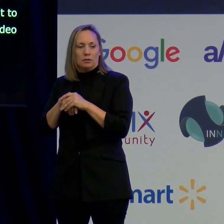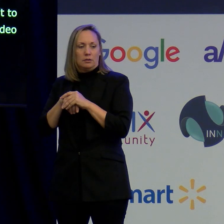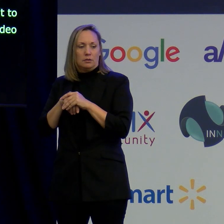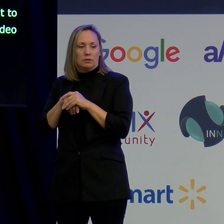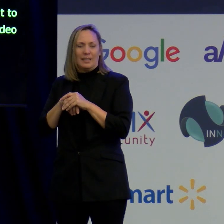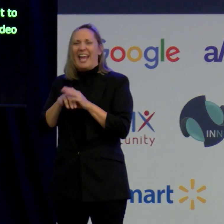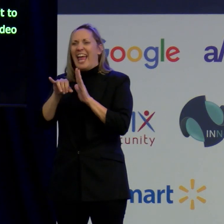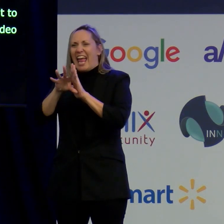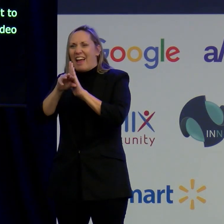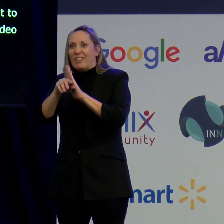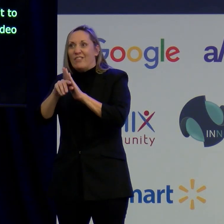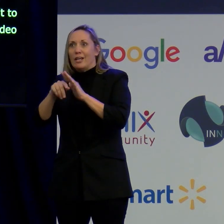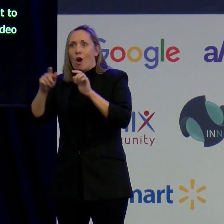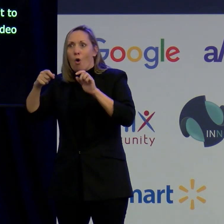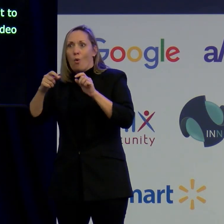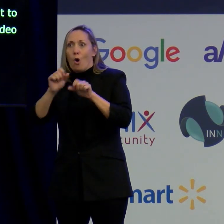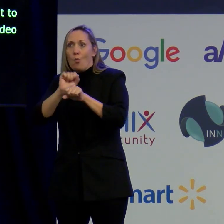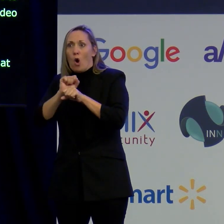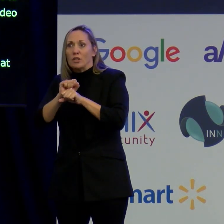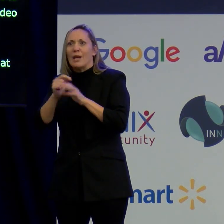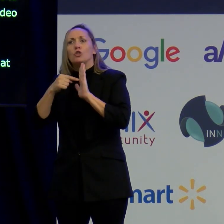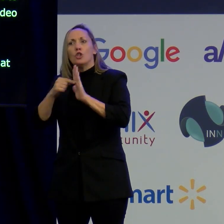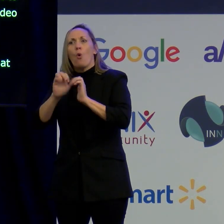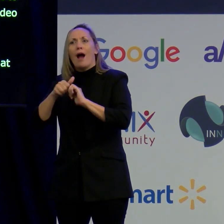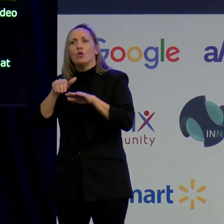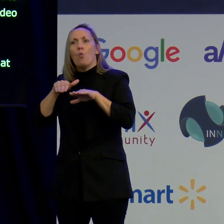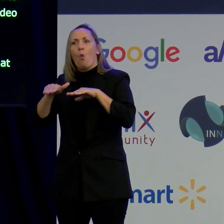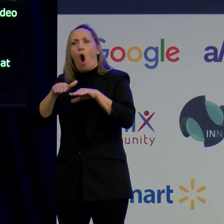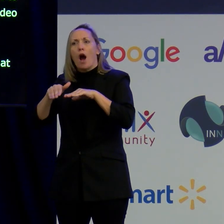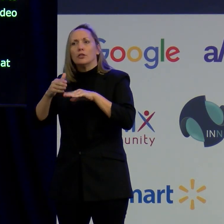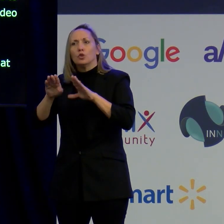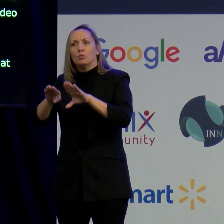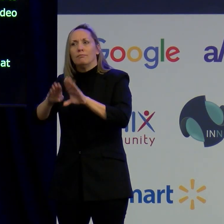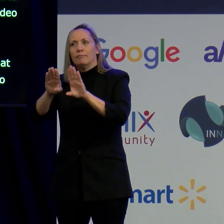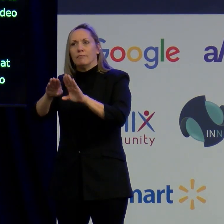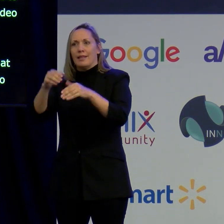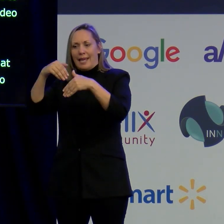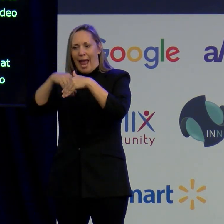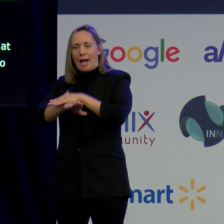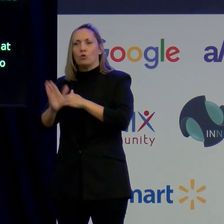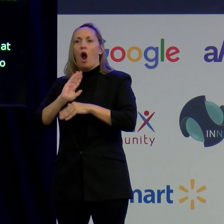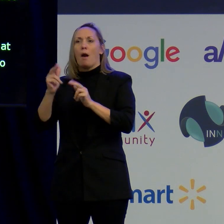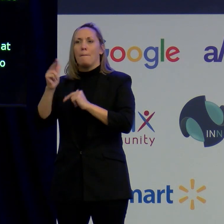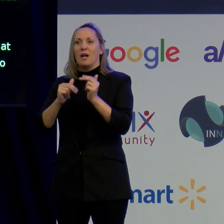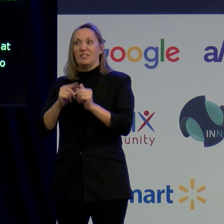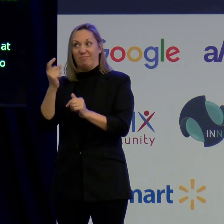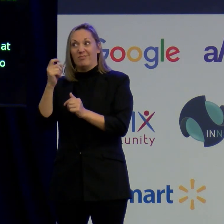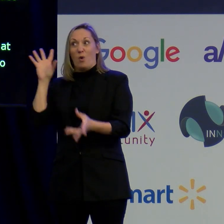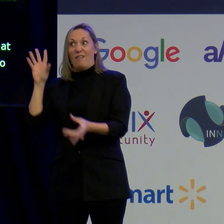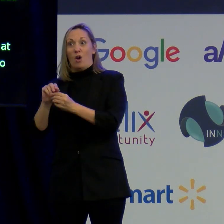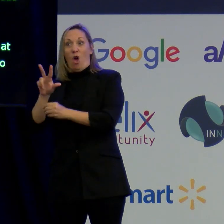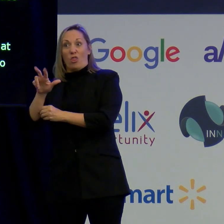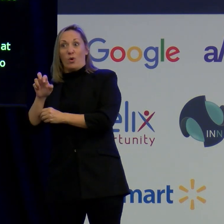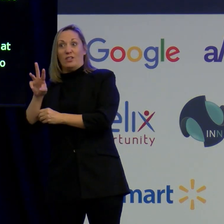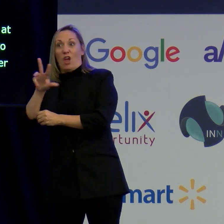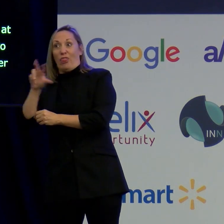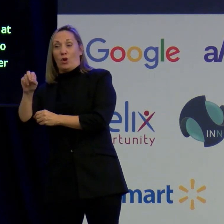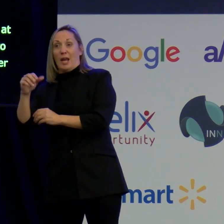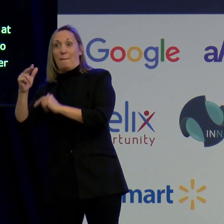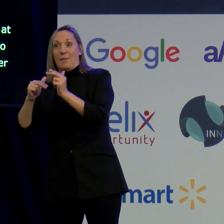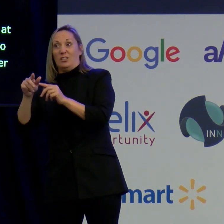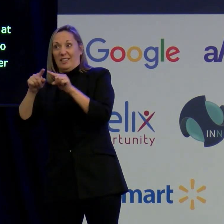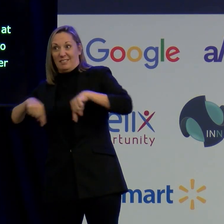work, it would show how when you walk to the entrance of our building, one of our 330 buildings around the world, what